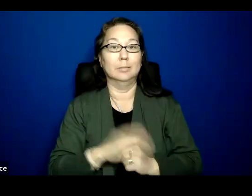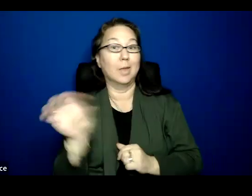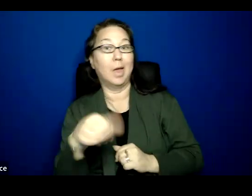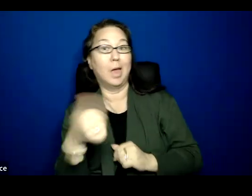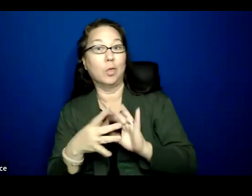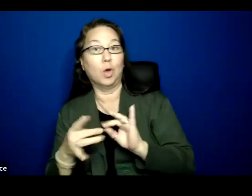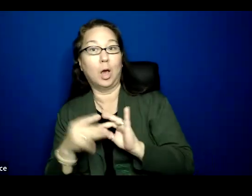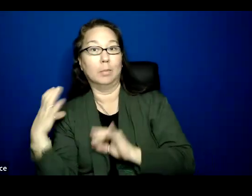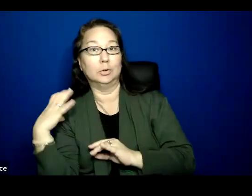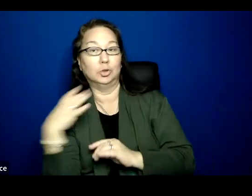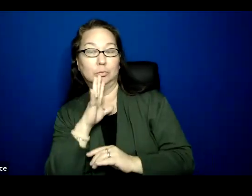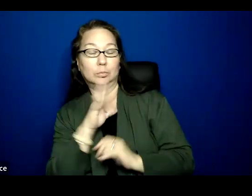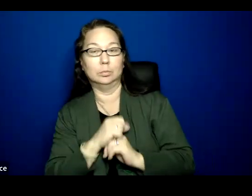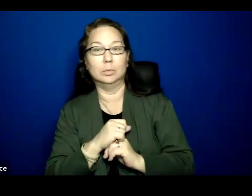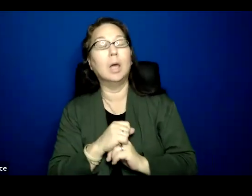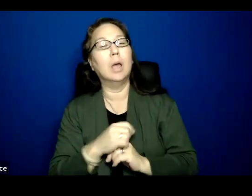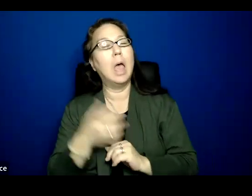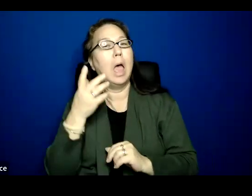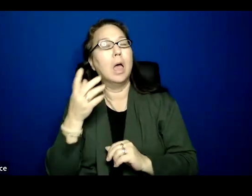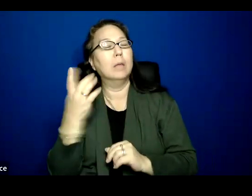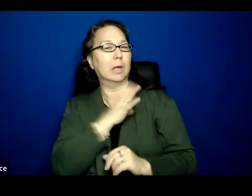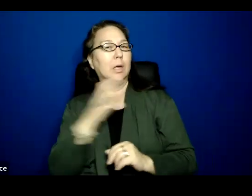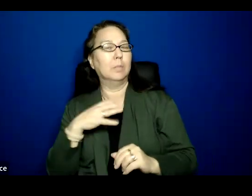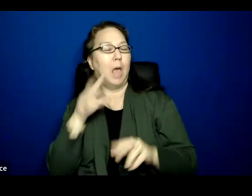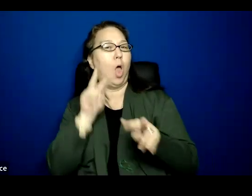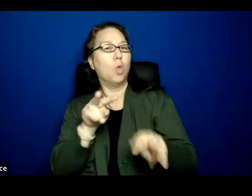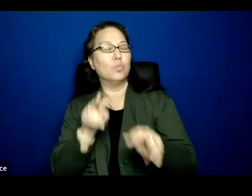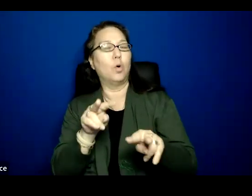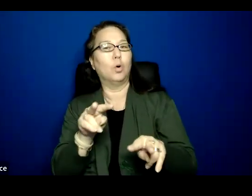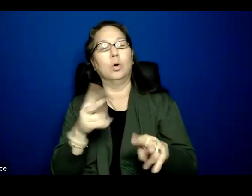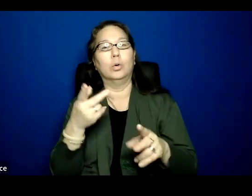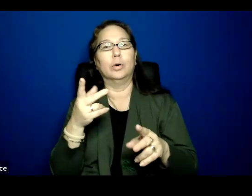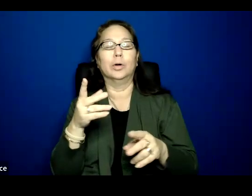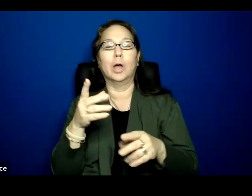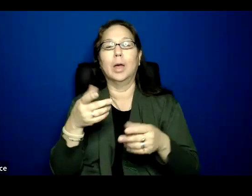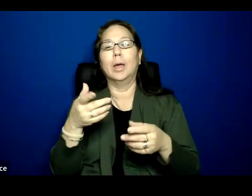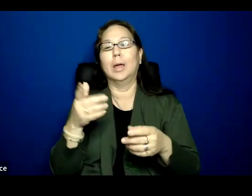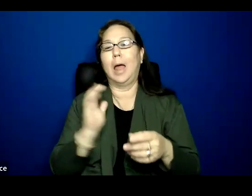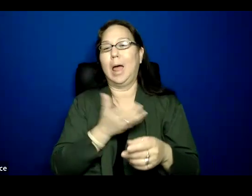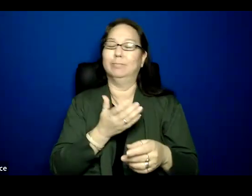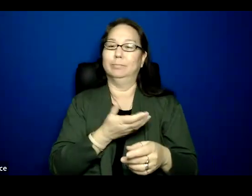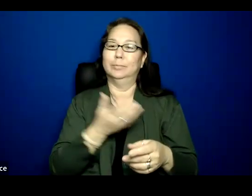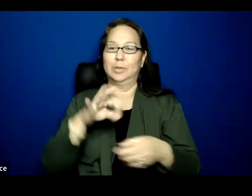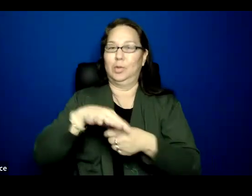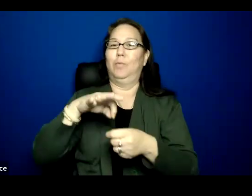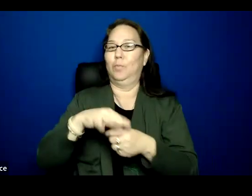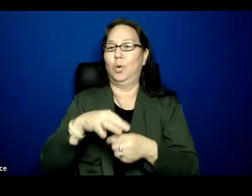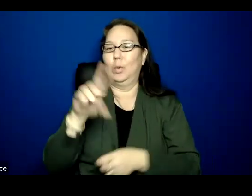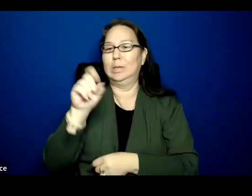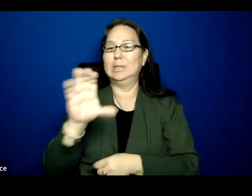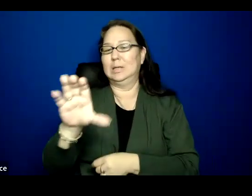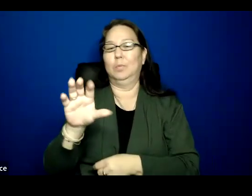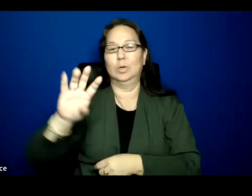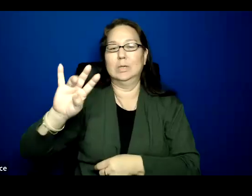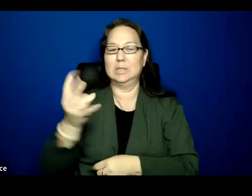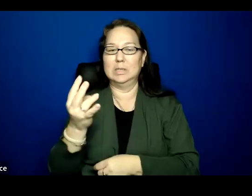Thank you all, and the committee looks forward to taking action on this request at our December 17th meeting. Thank you. Thank you, Chair.